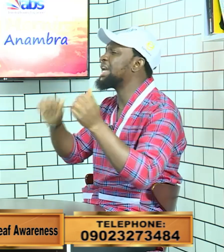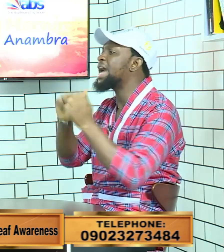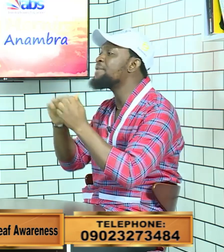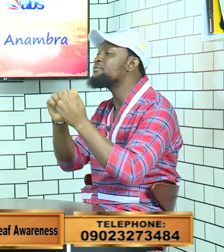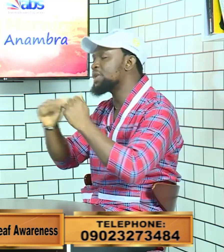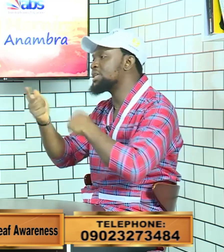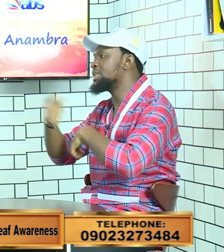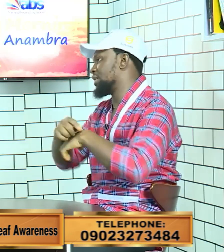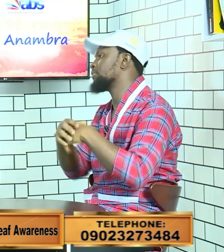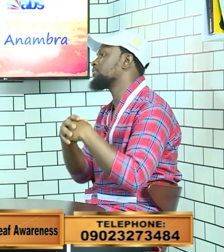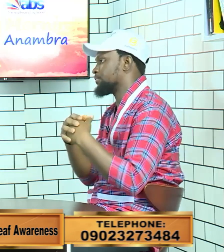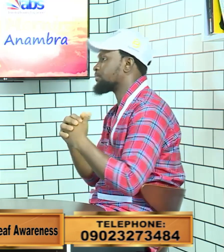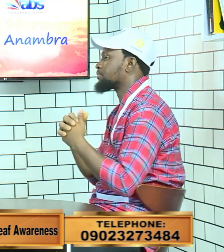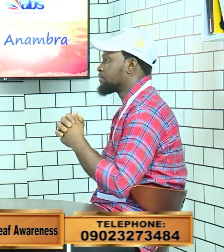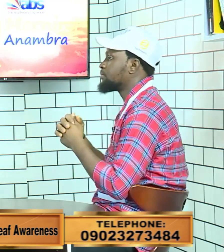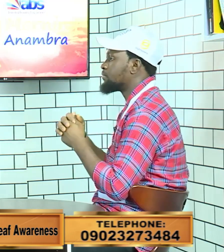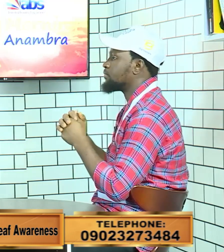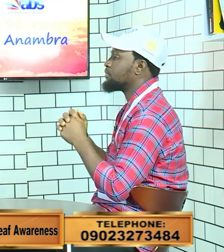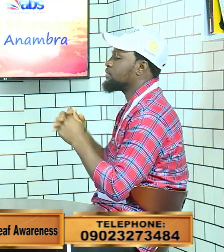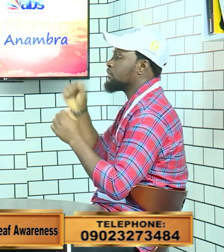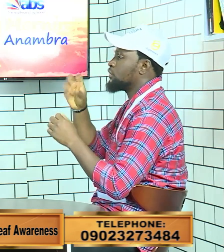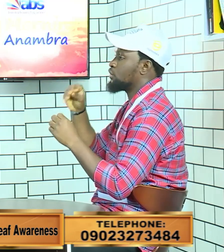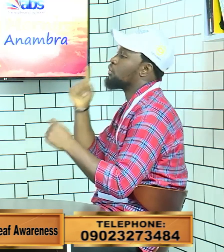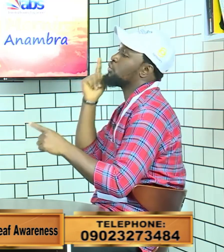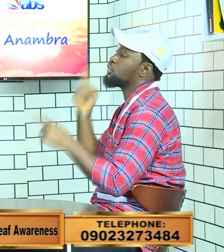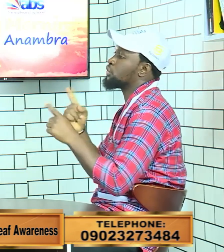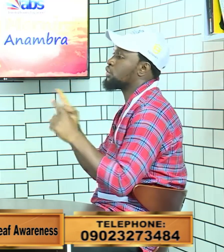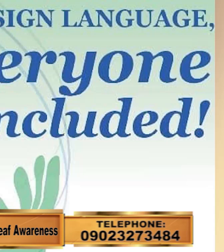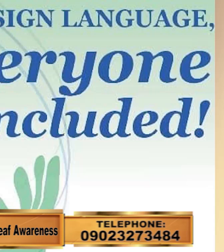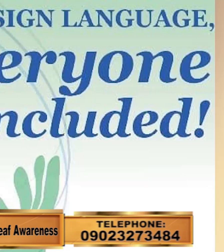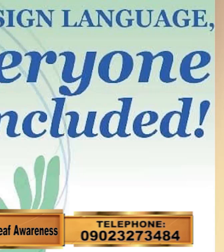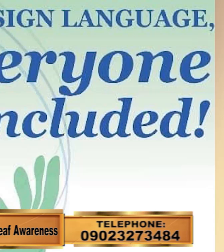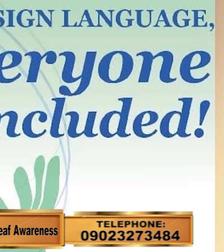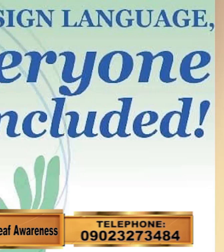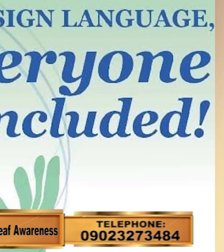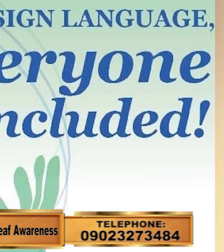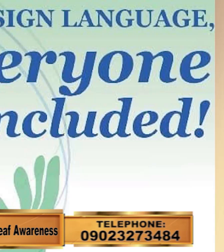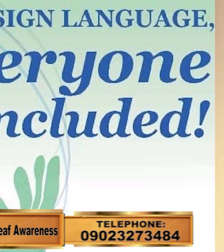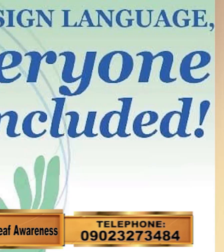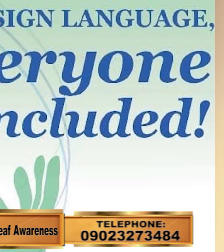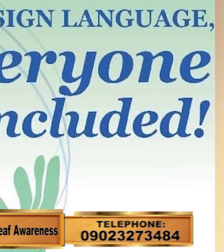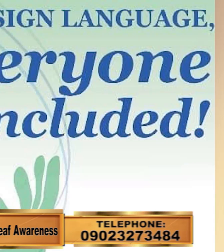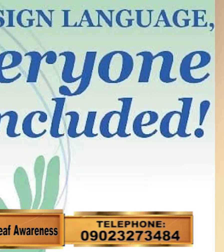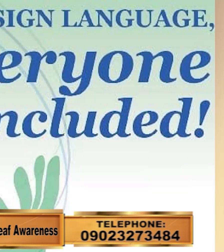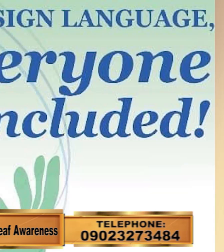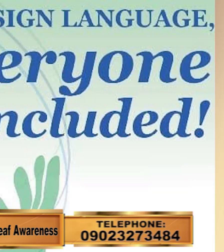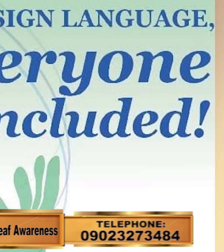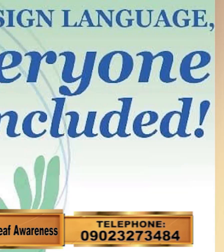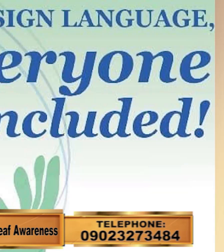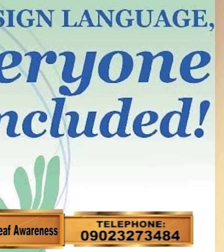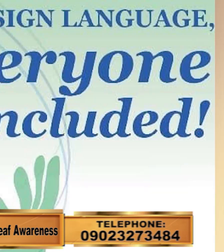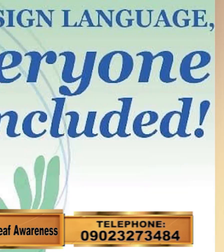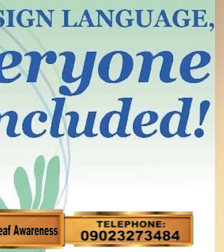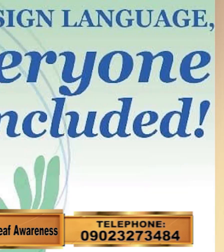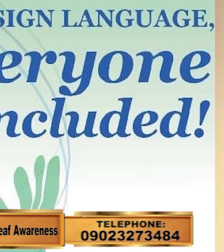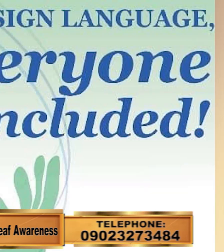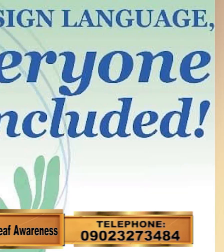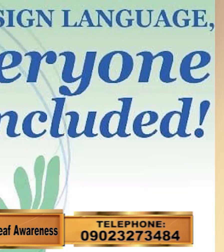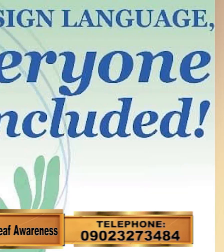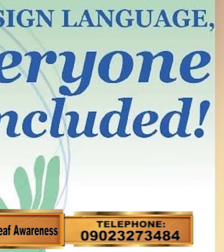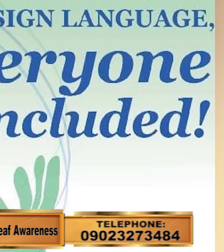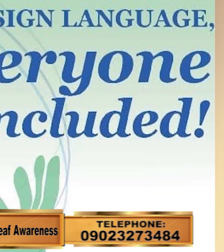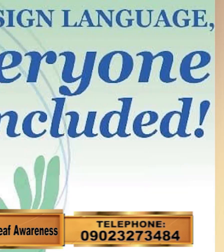that every day. Okay, so just like we've already established that everyone is included, not just the deaf